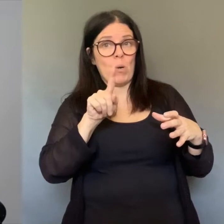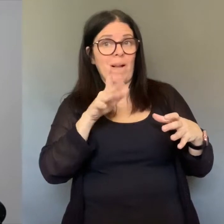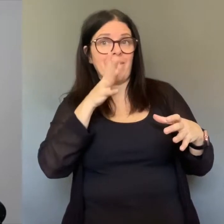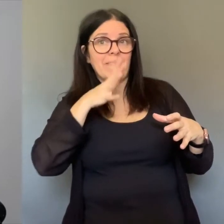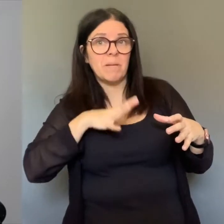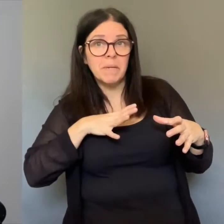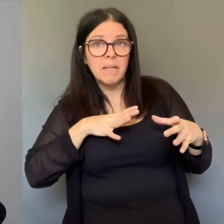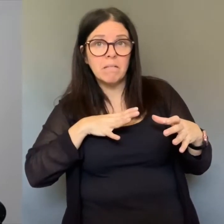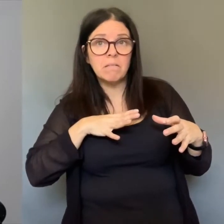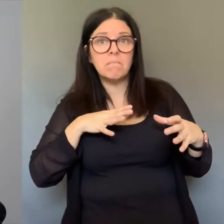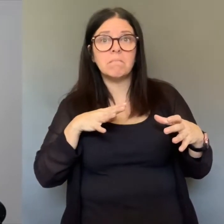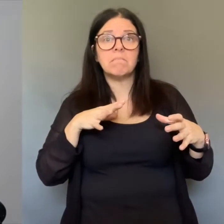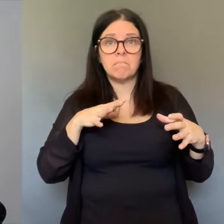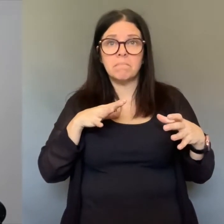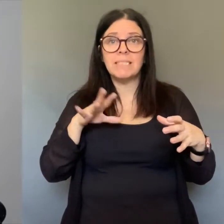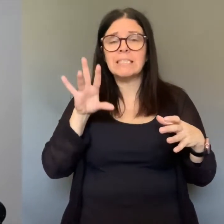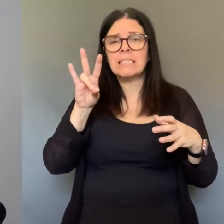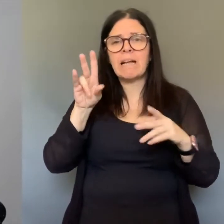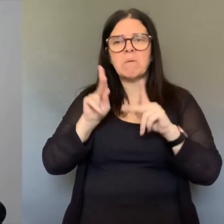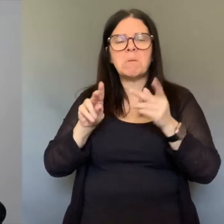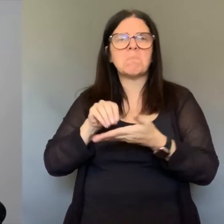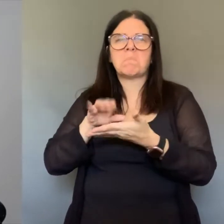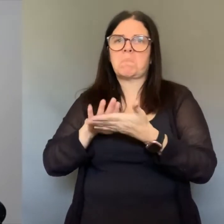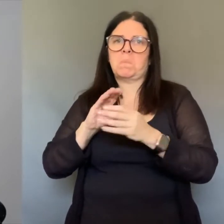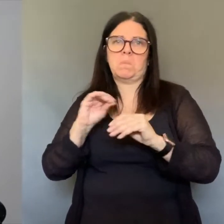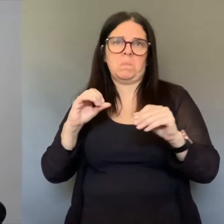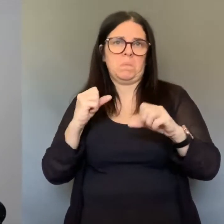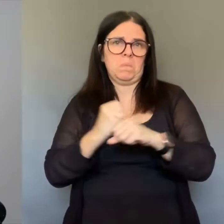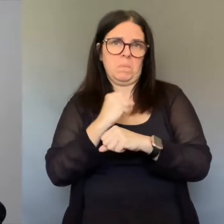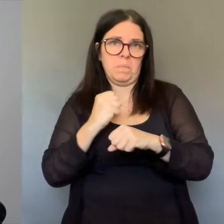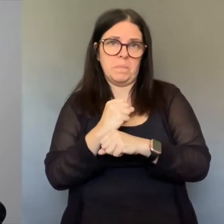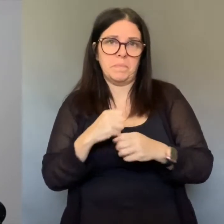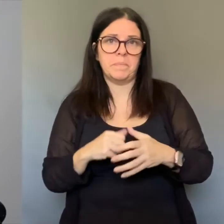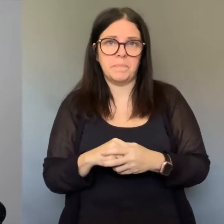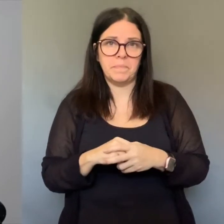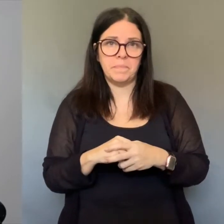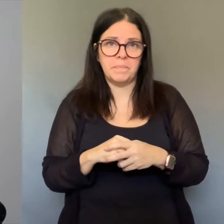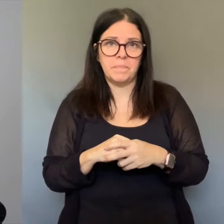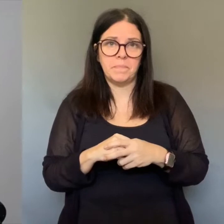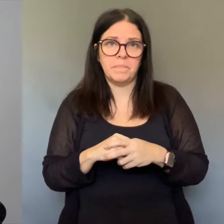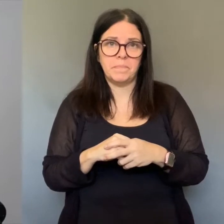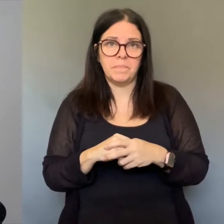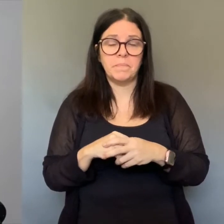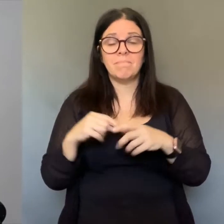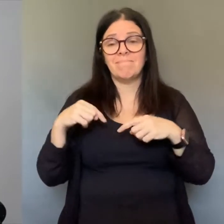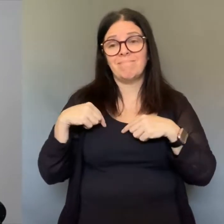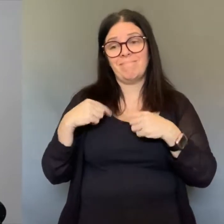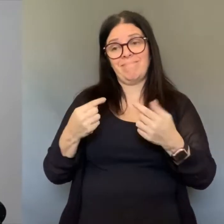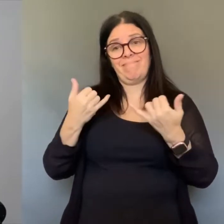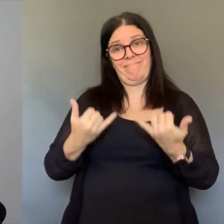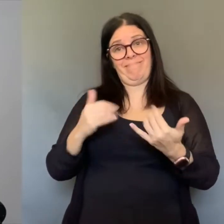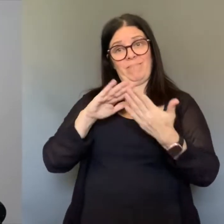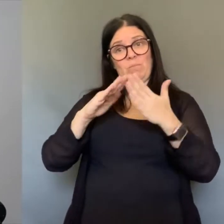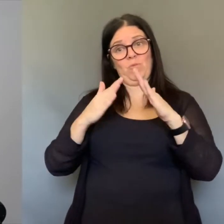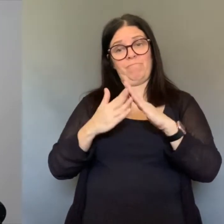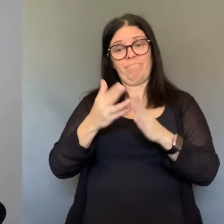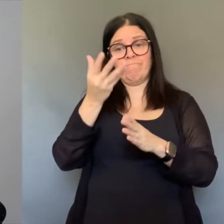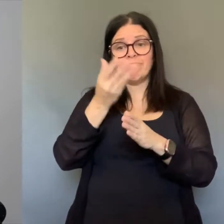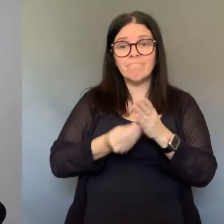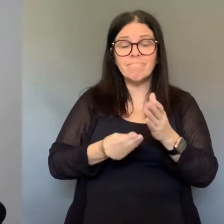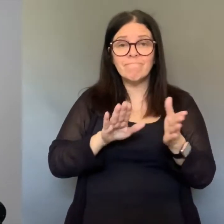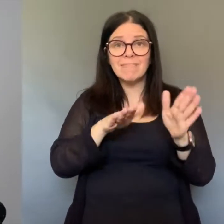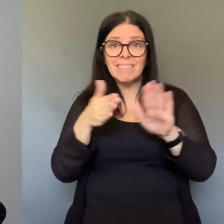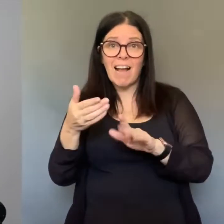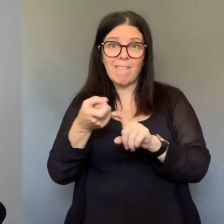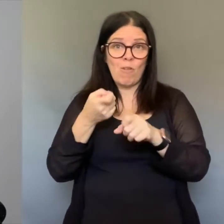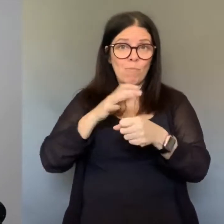Our community has lost a total of 38 people to COVID. 27 deaths have occurred among residents in long-term